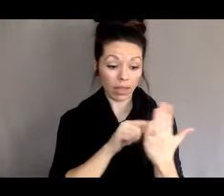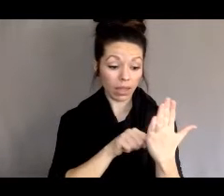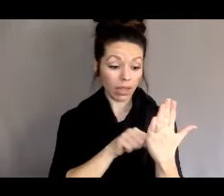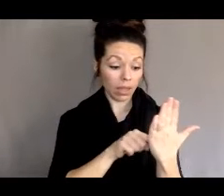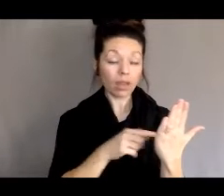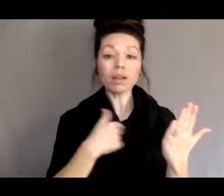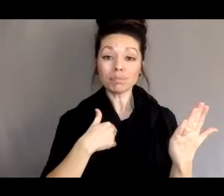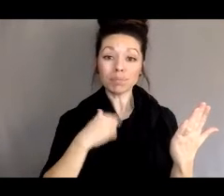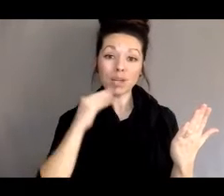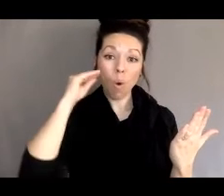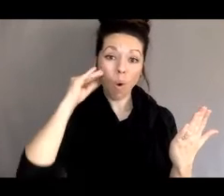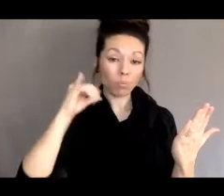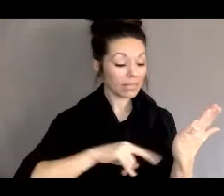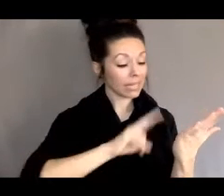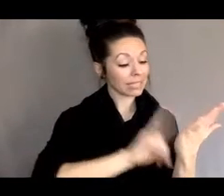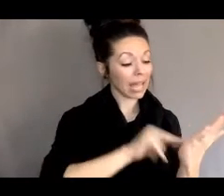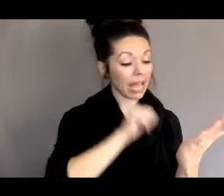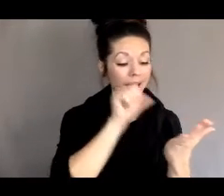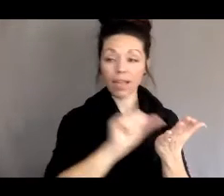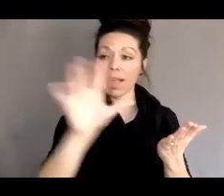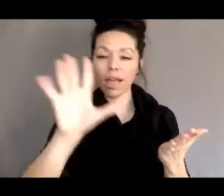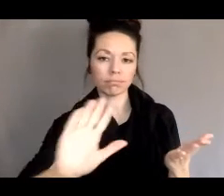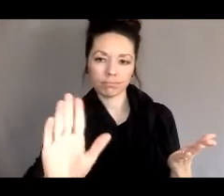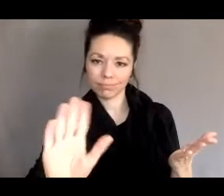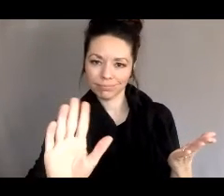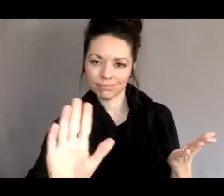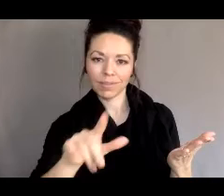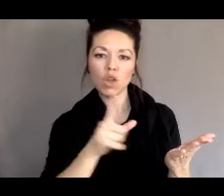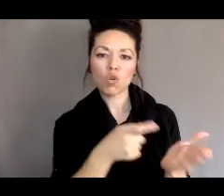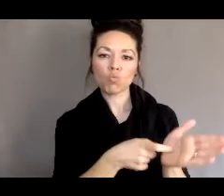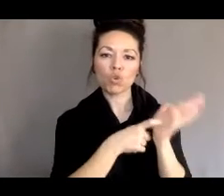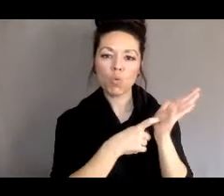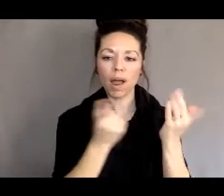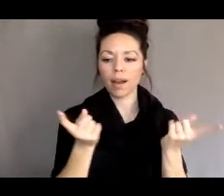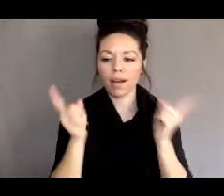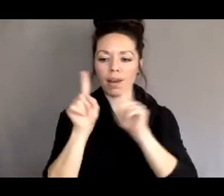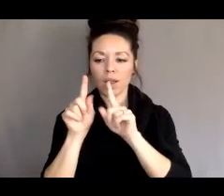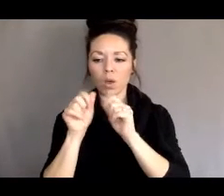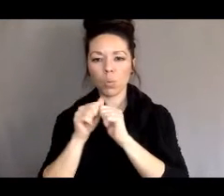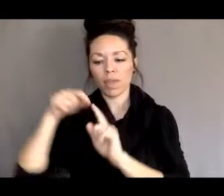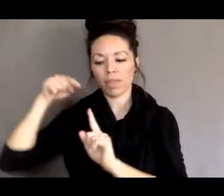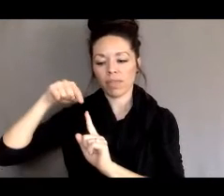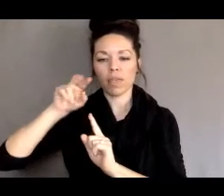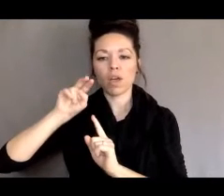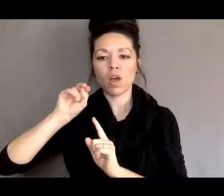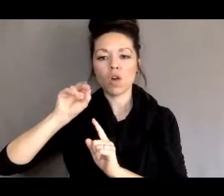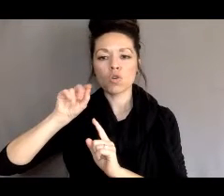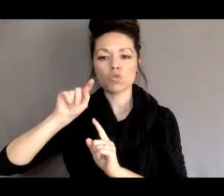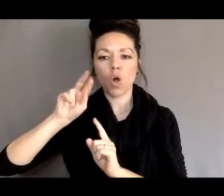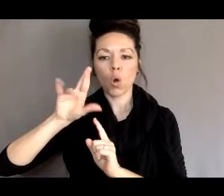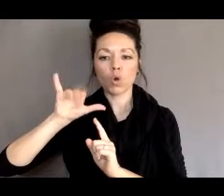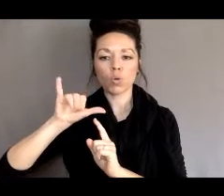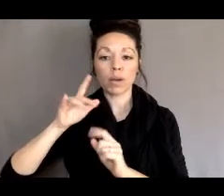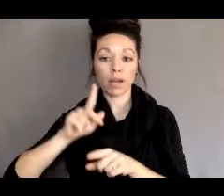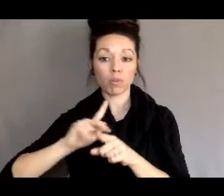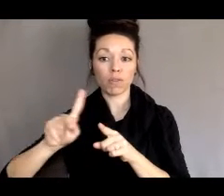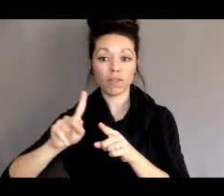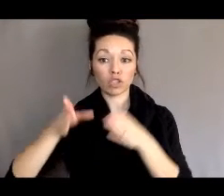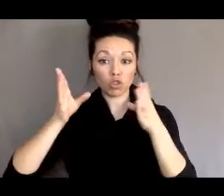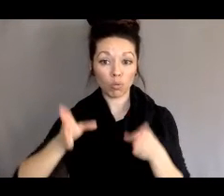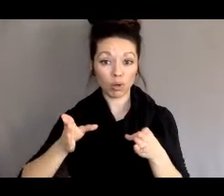notarized before they can vote their early ballot. So putting another